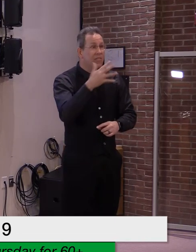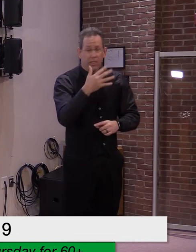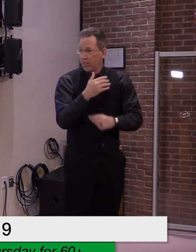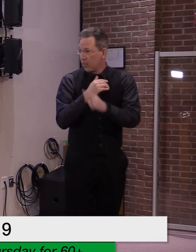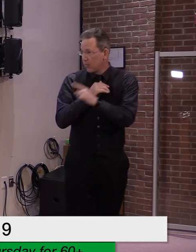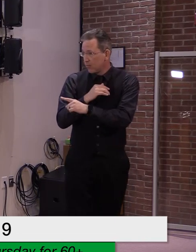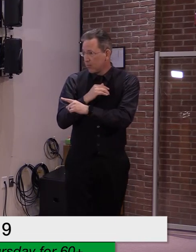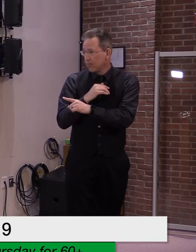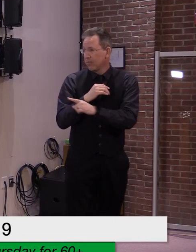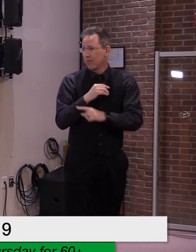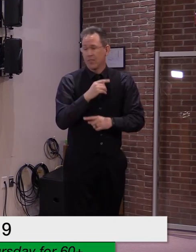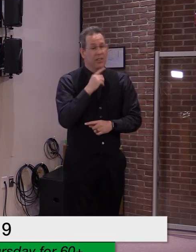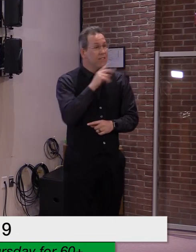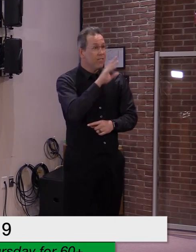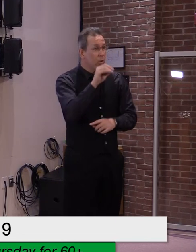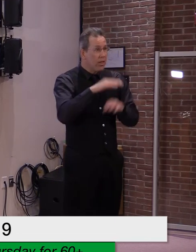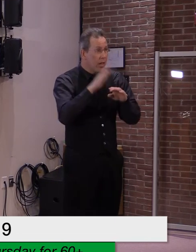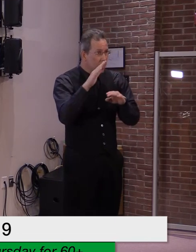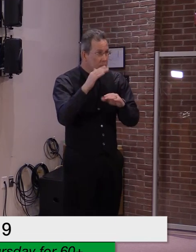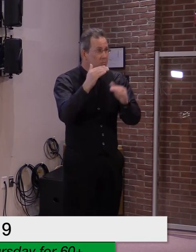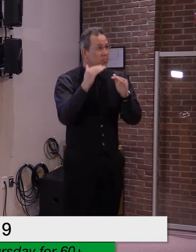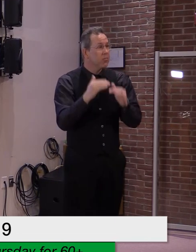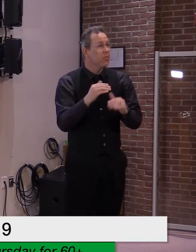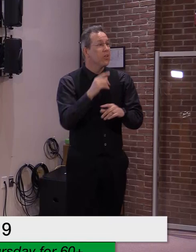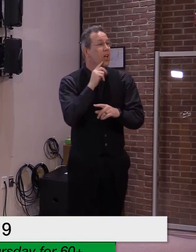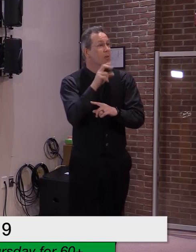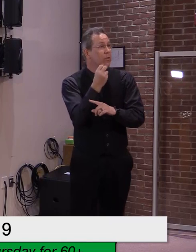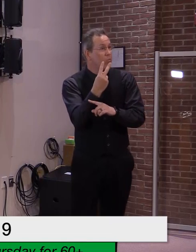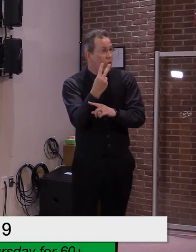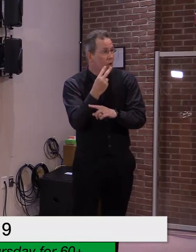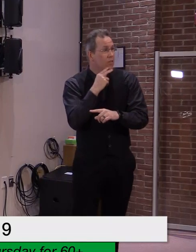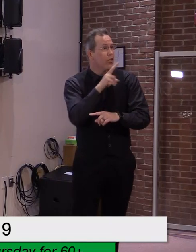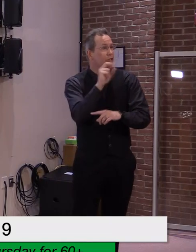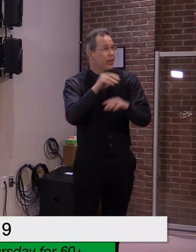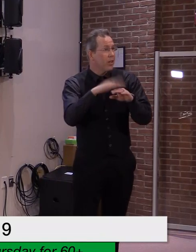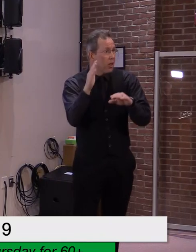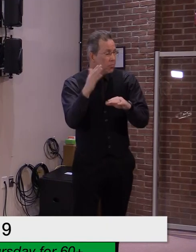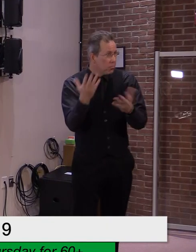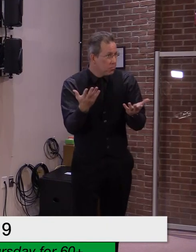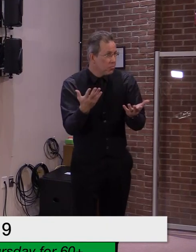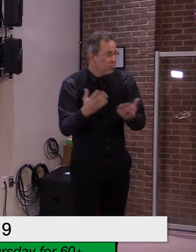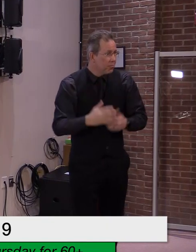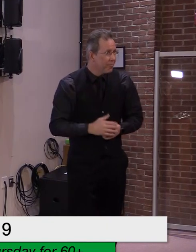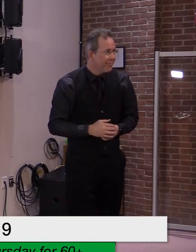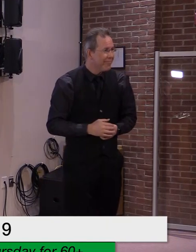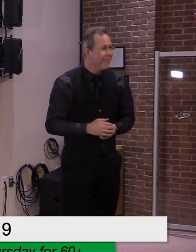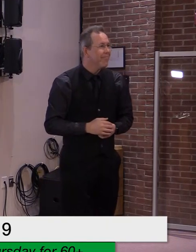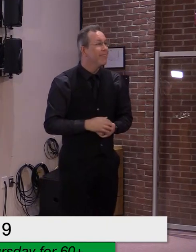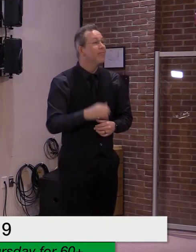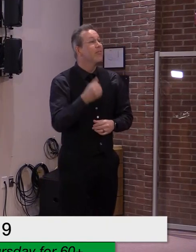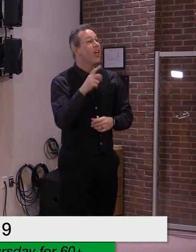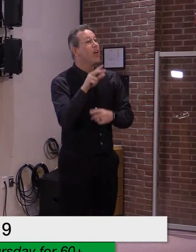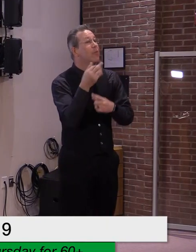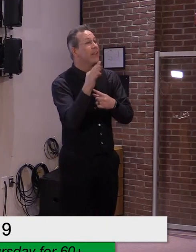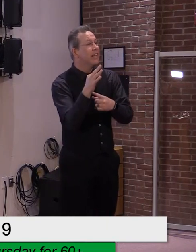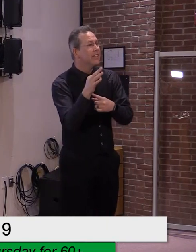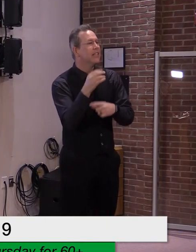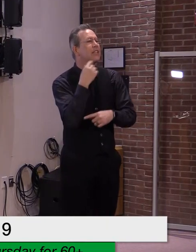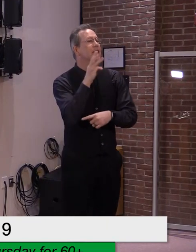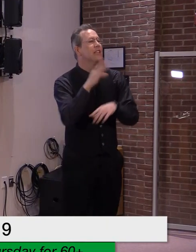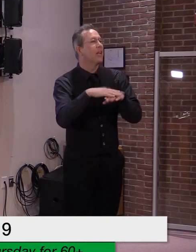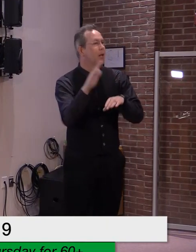April 12th for those age 30 and over, and April 19th for those age 16 and